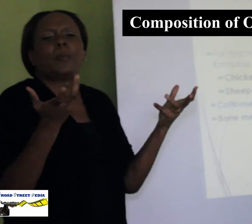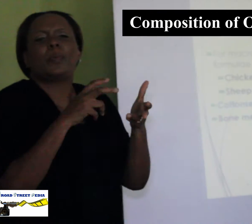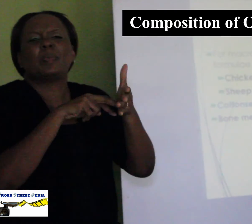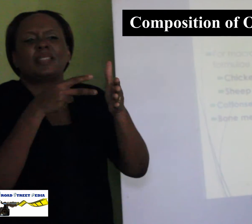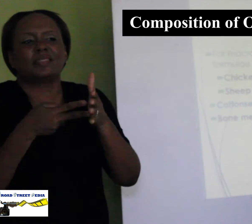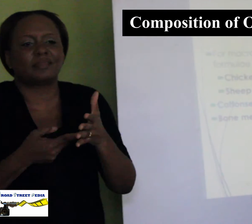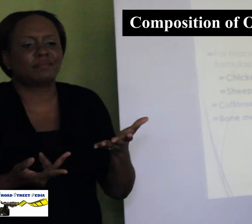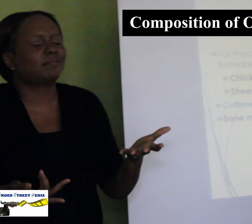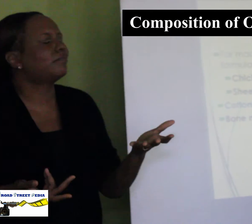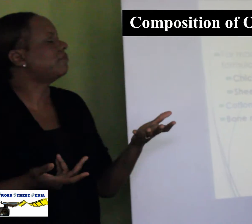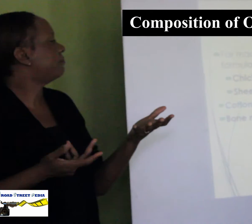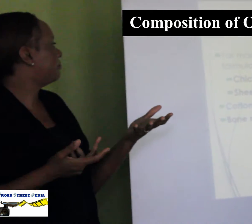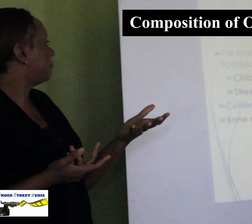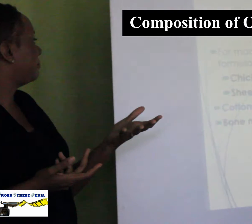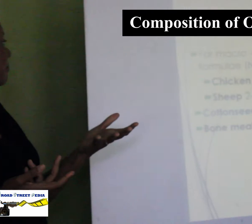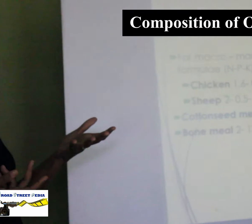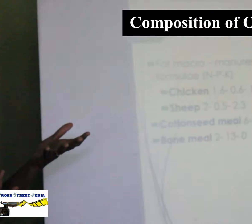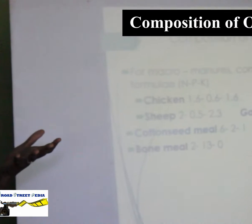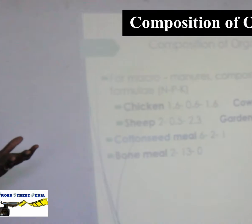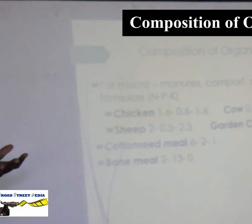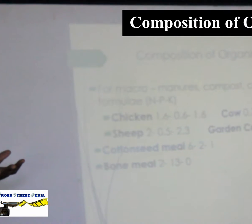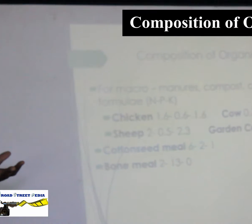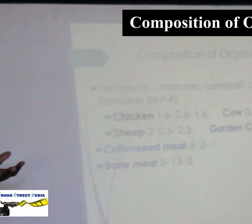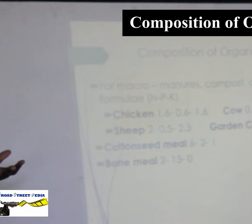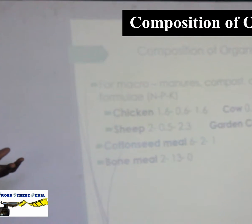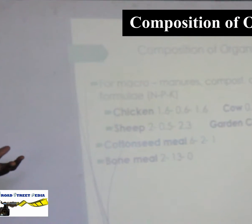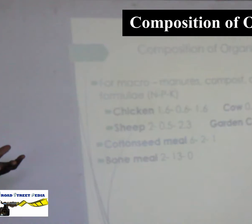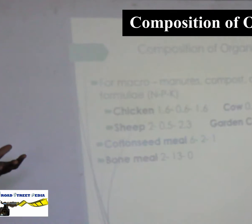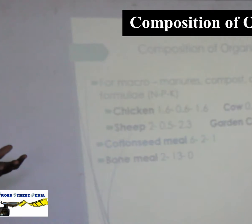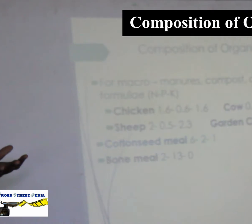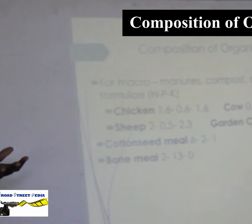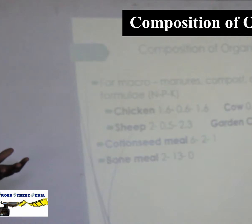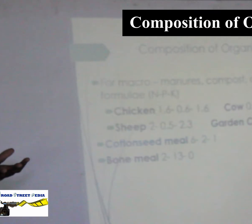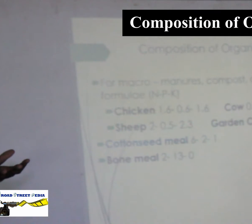you the amount of fertilizer